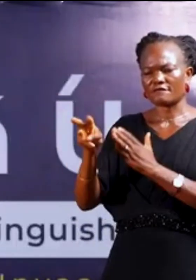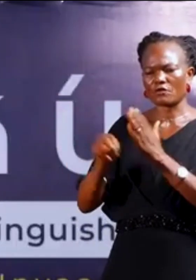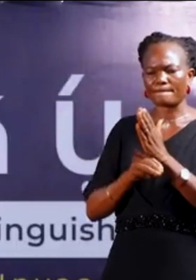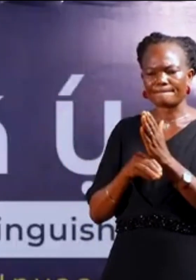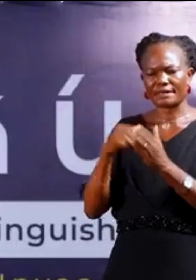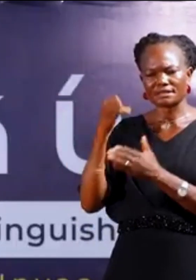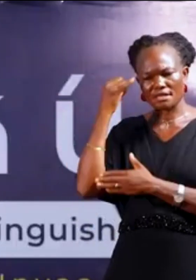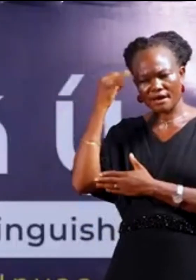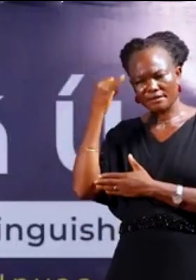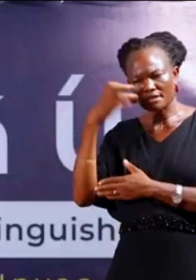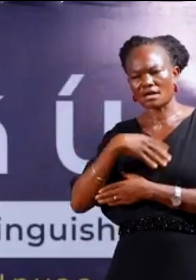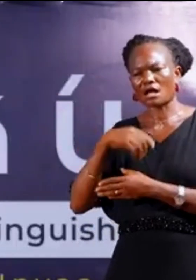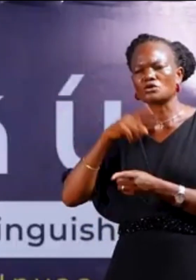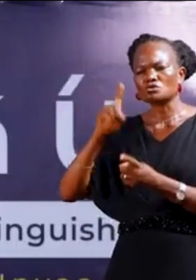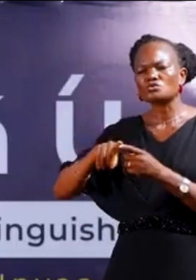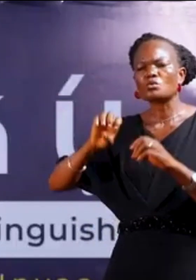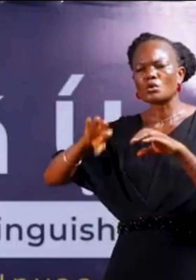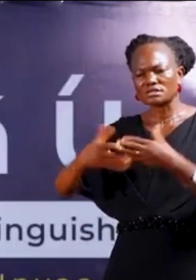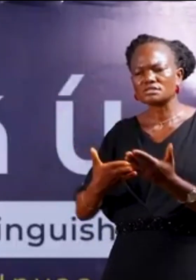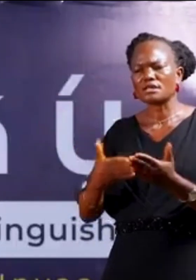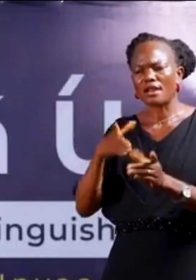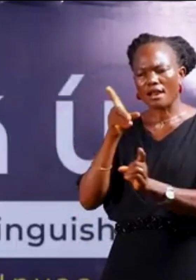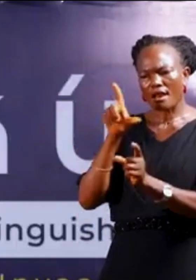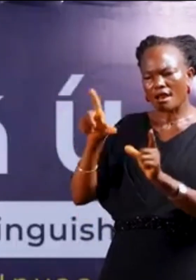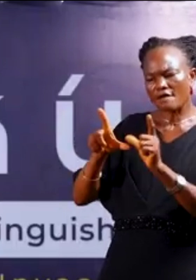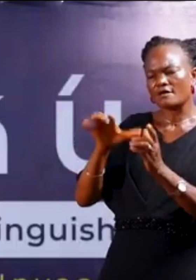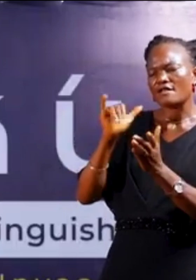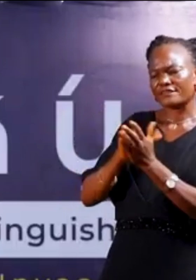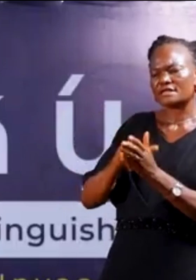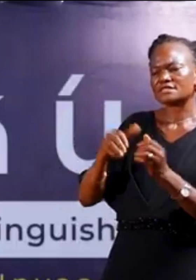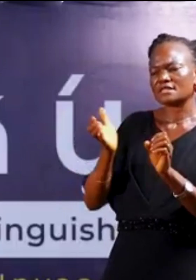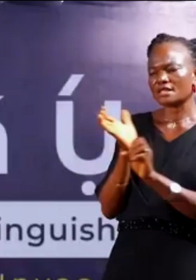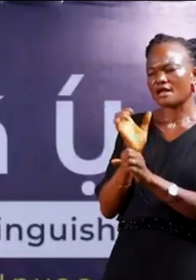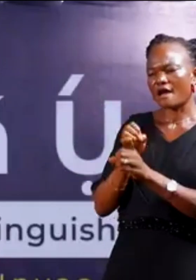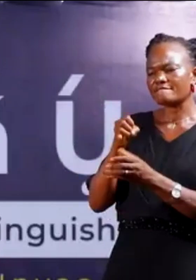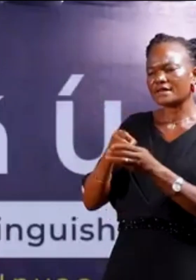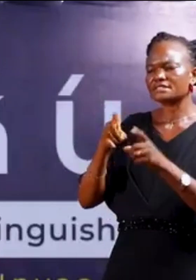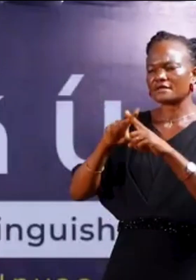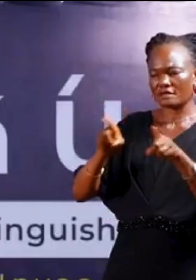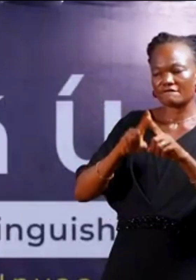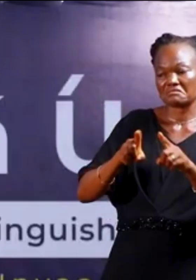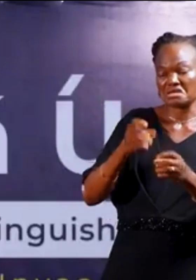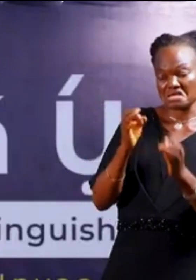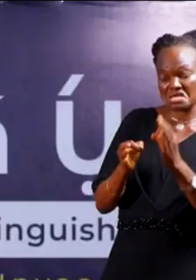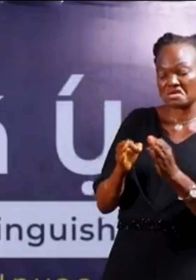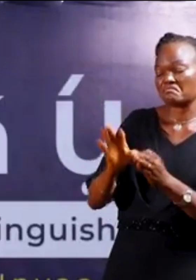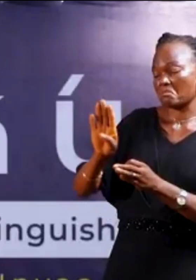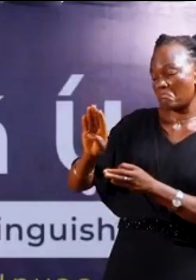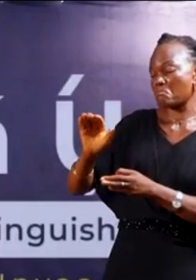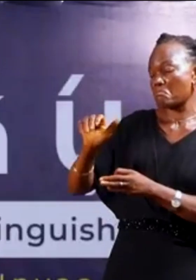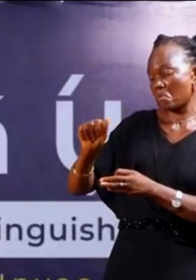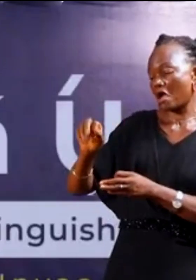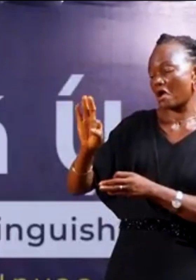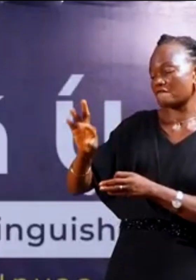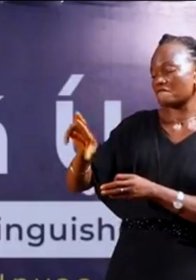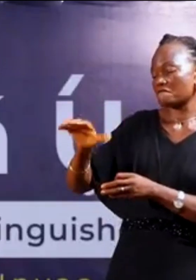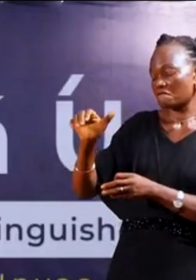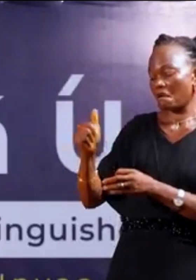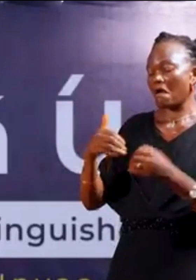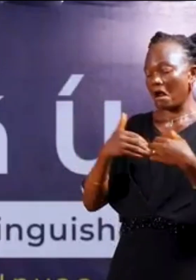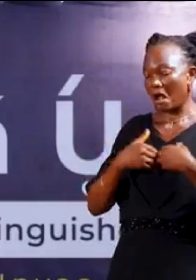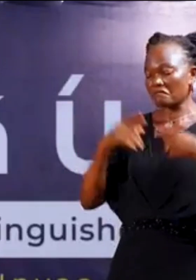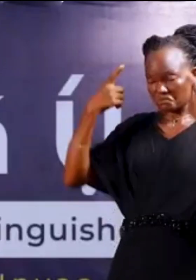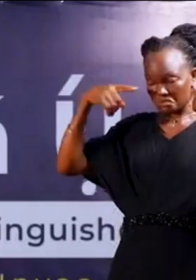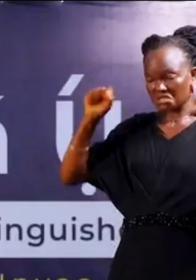to what extent this would have made a difference, right? If, for example, Biafra had succeeded as a country and as a